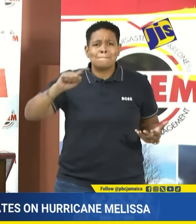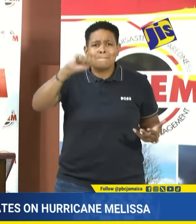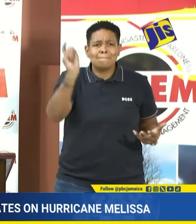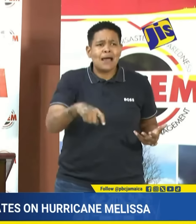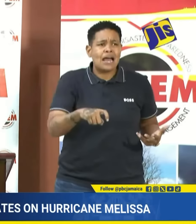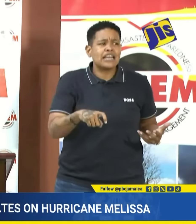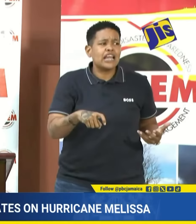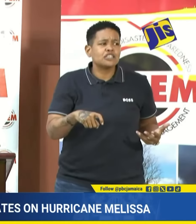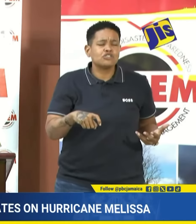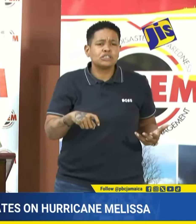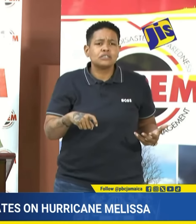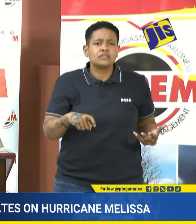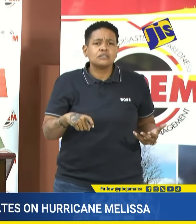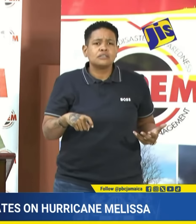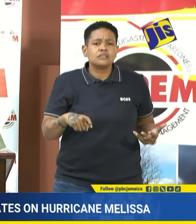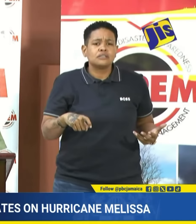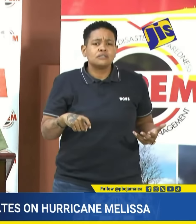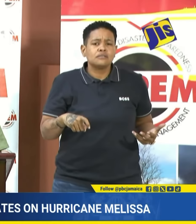mandatory